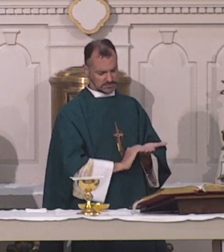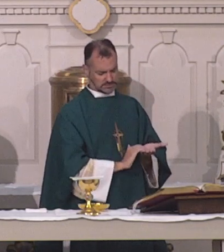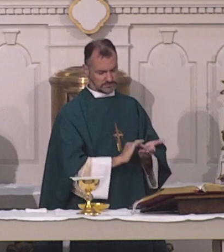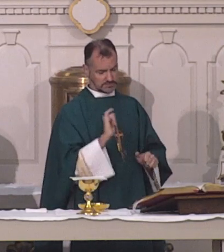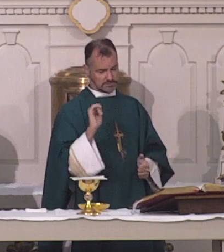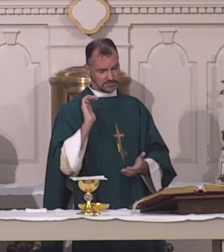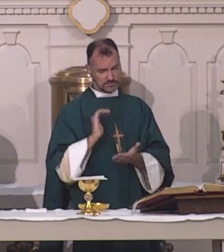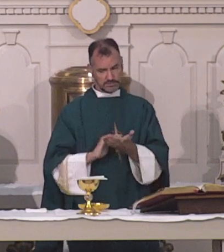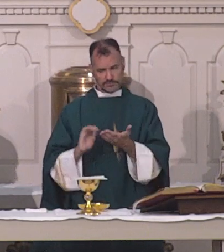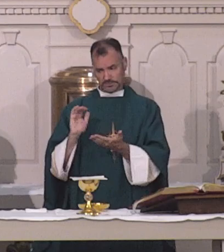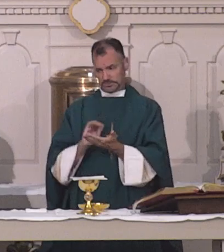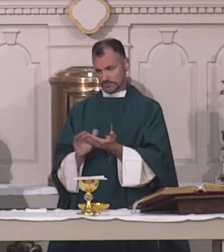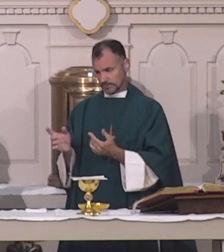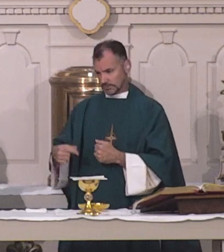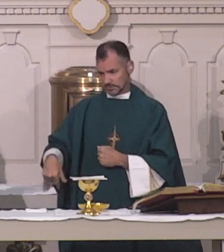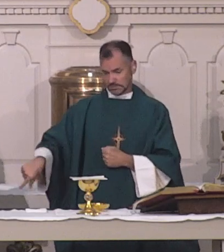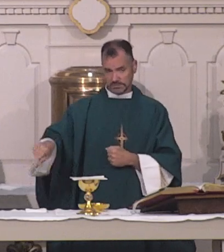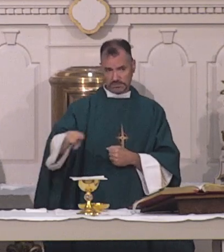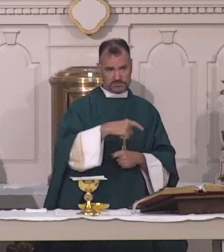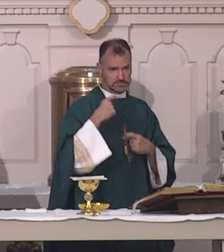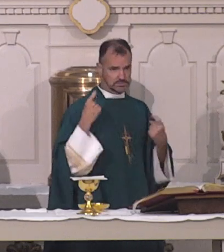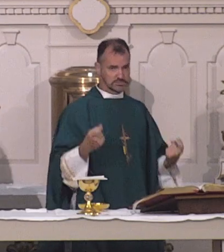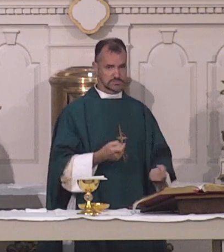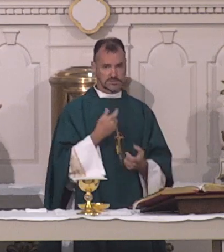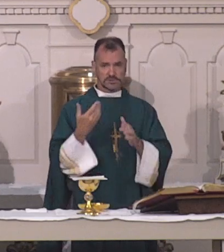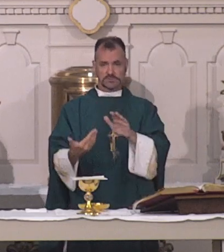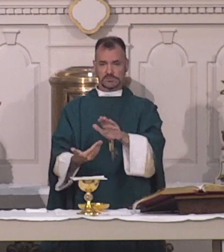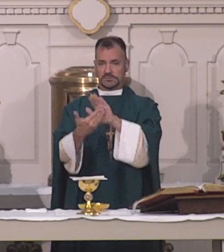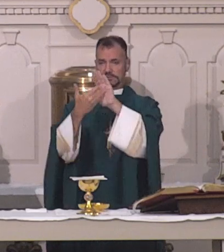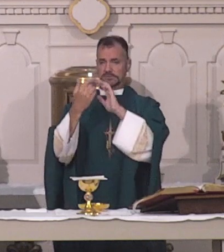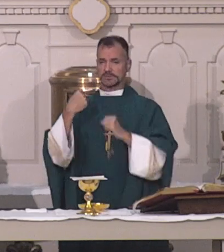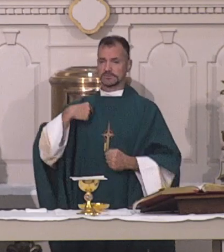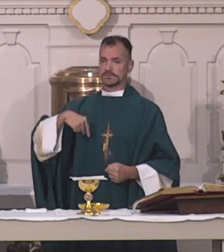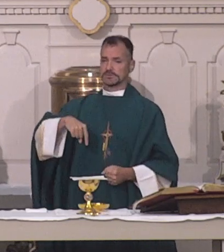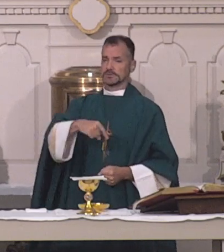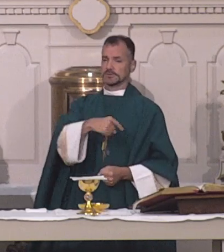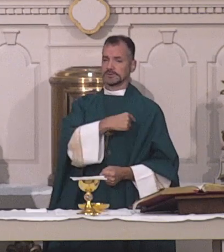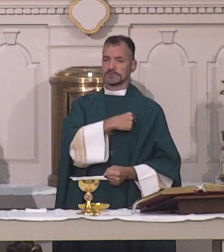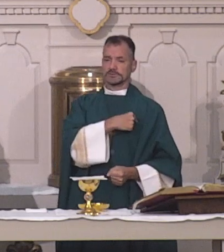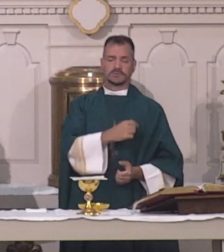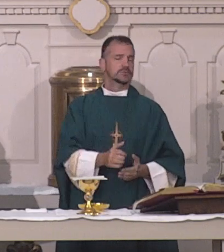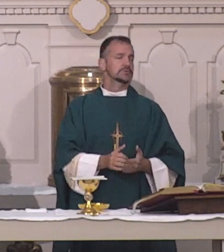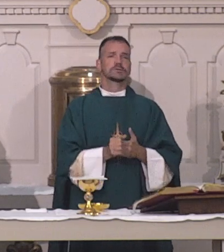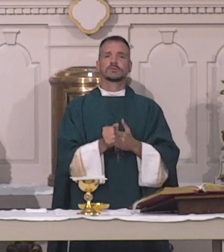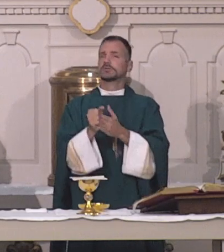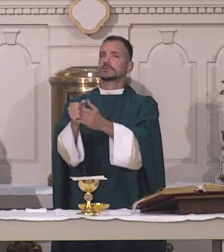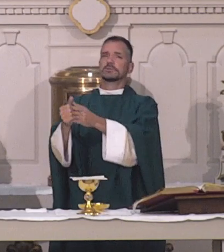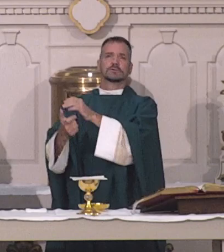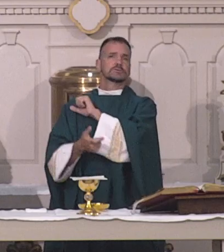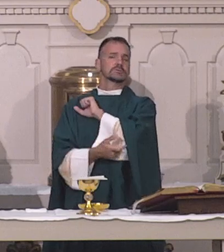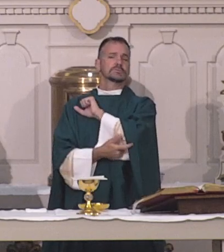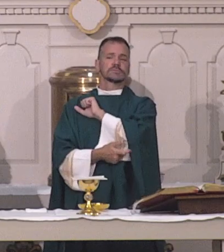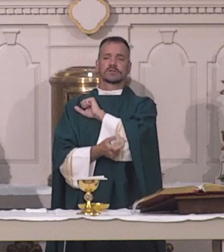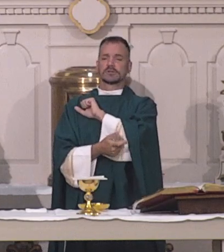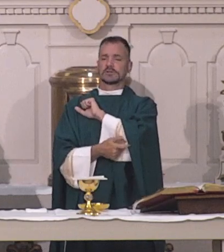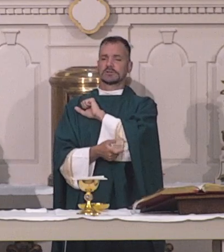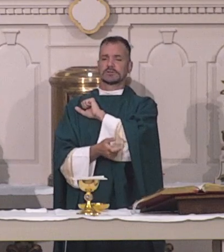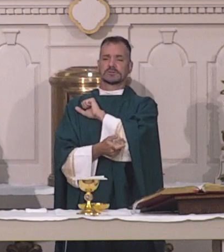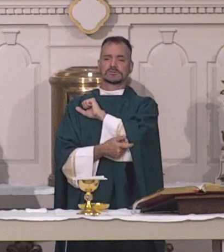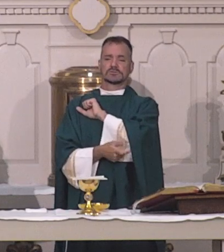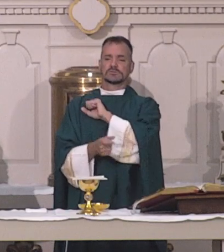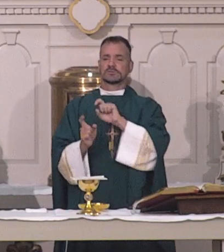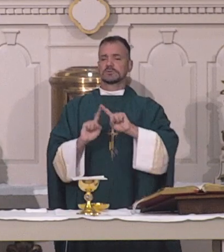trespasses, as we forgive those who trespass against us. And lead us not